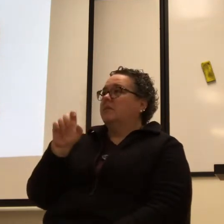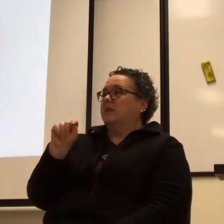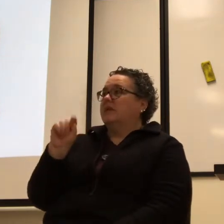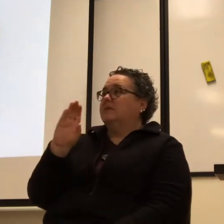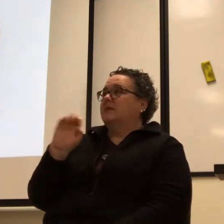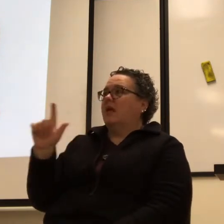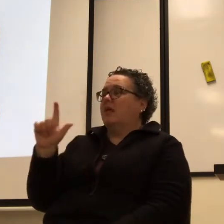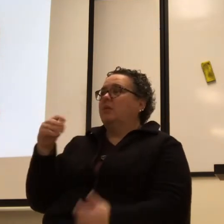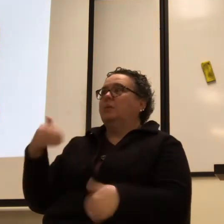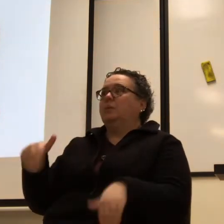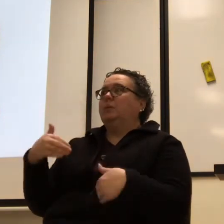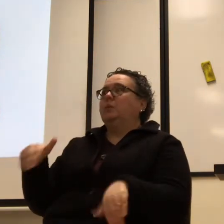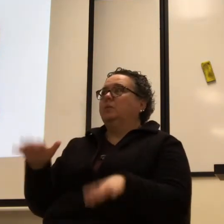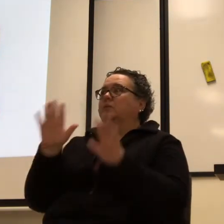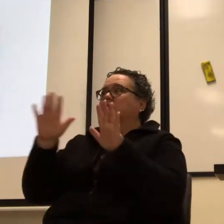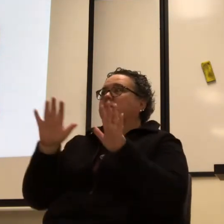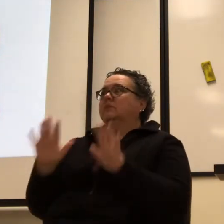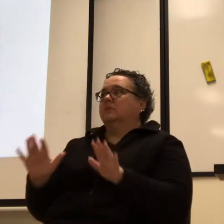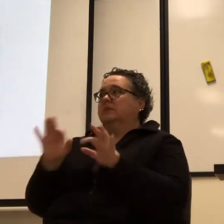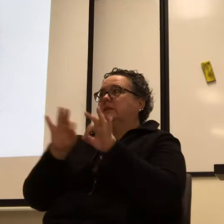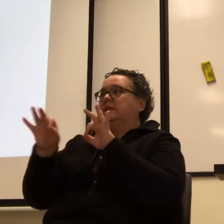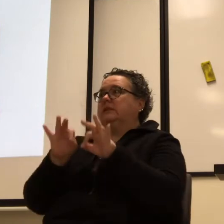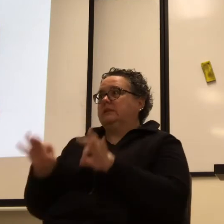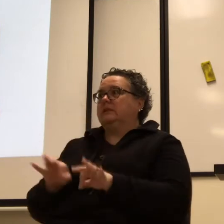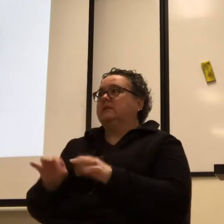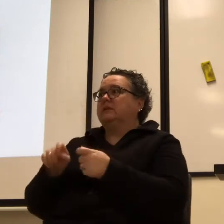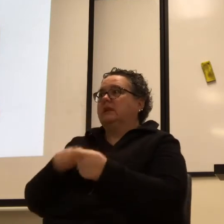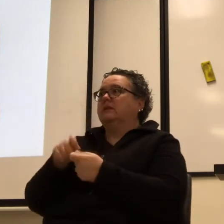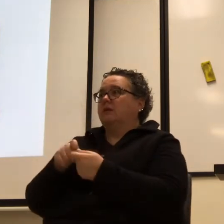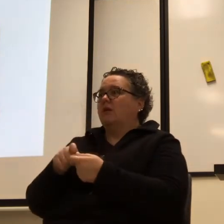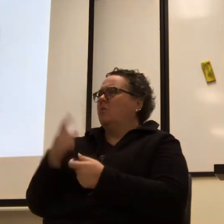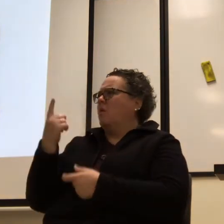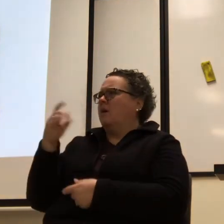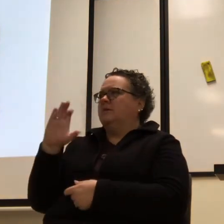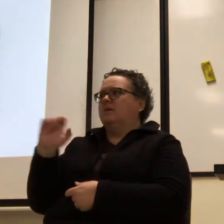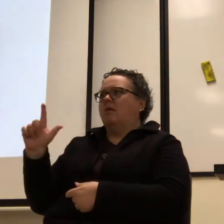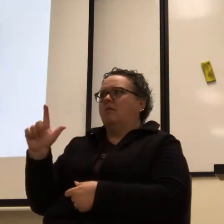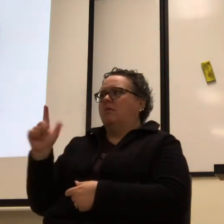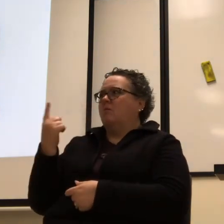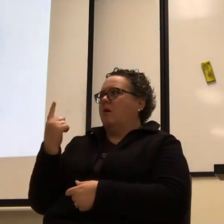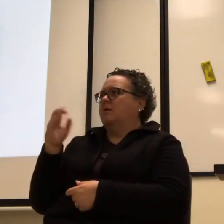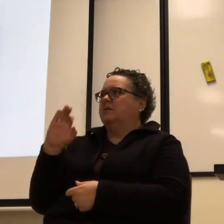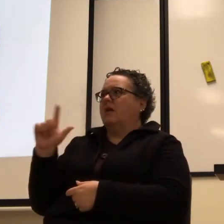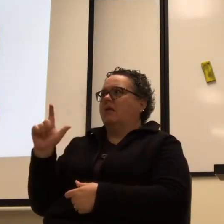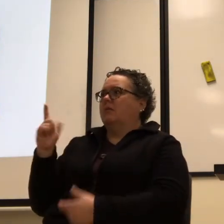detail. Our example of unicellular. It's one cell. Okay.